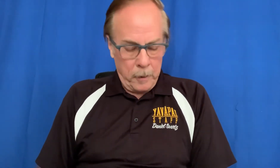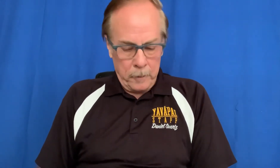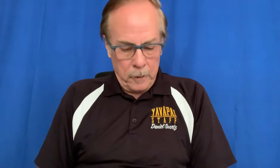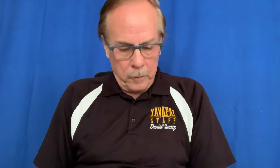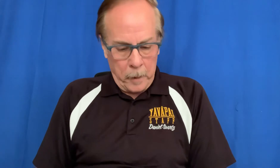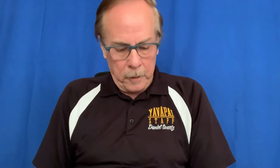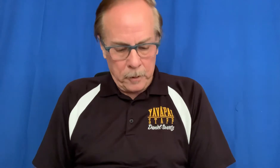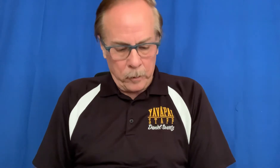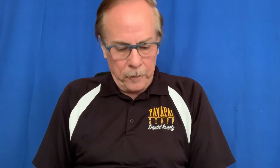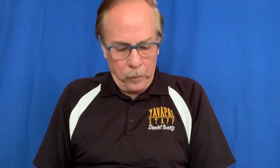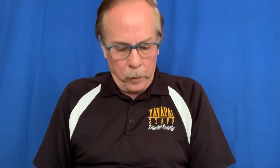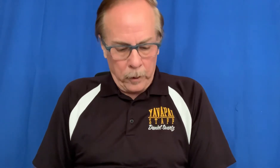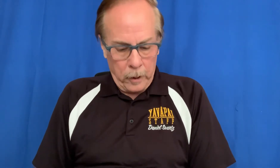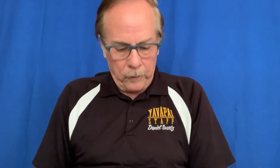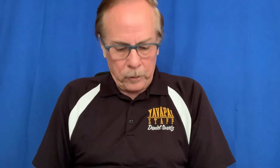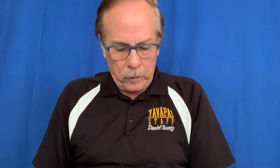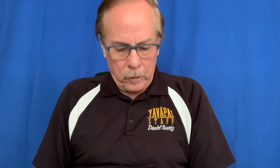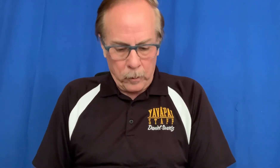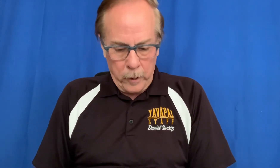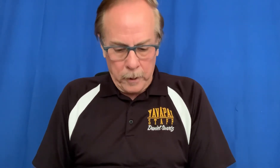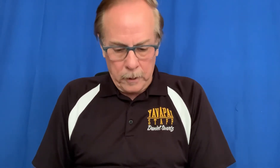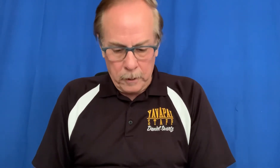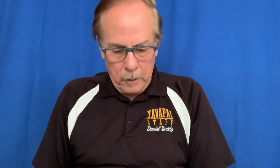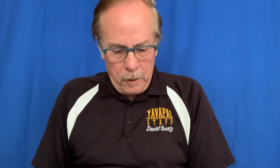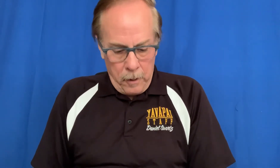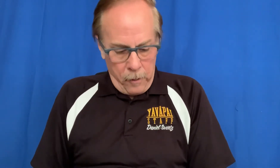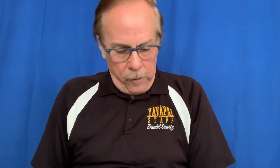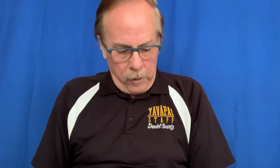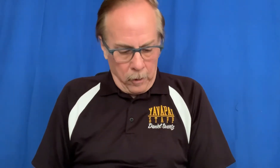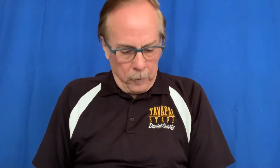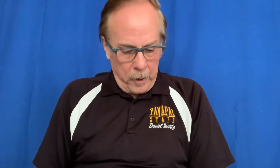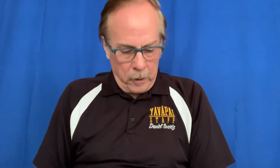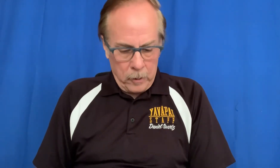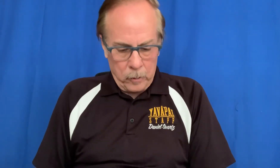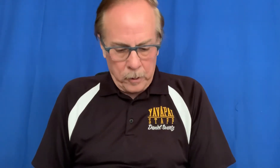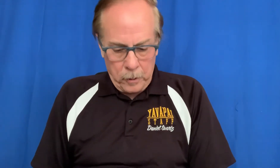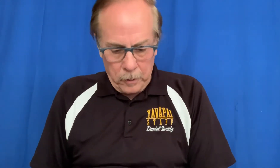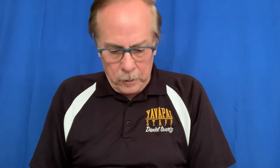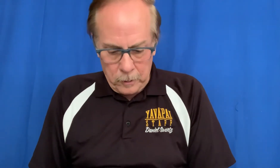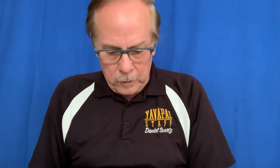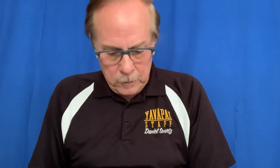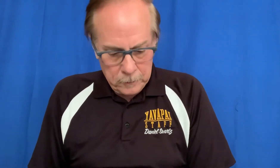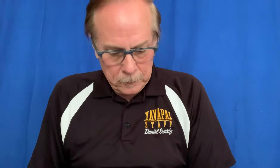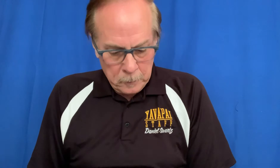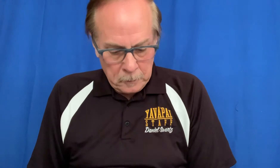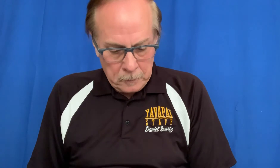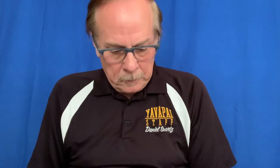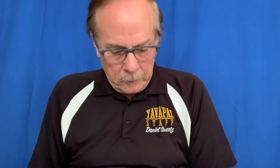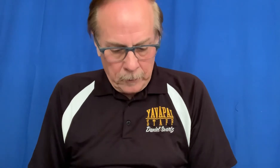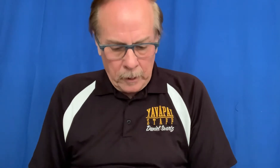in page 340, after a long week, our parents returned.